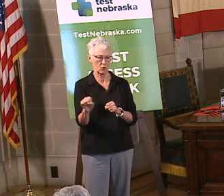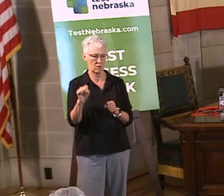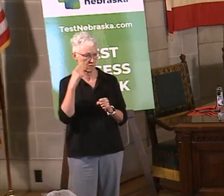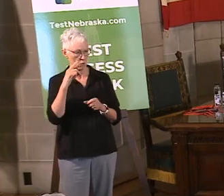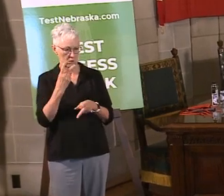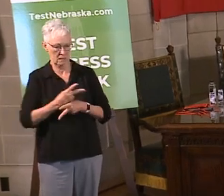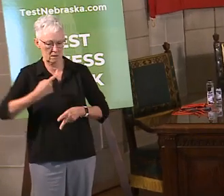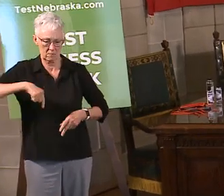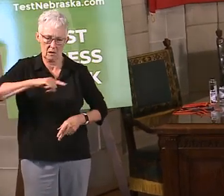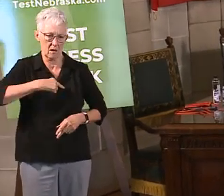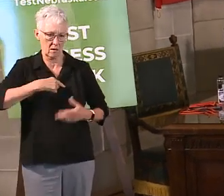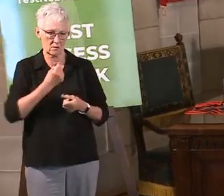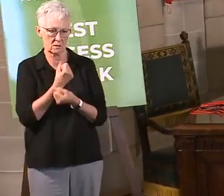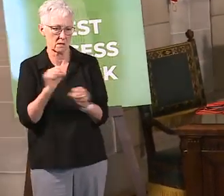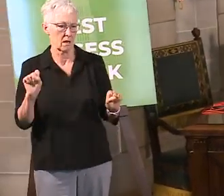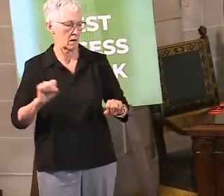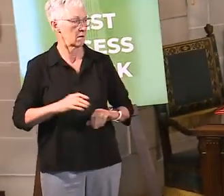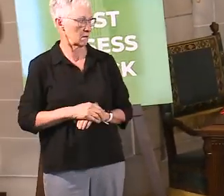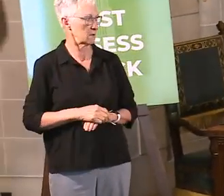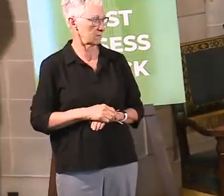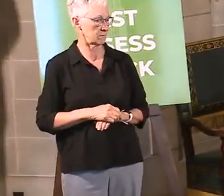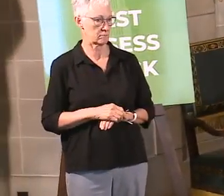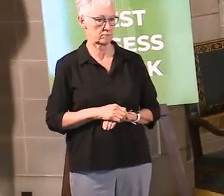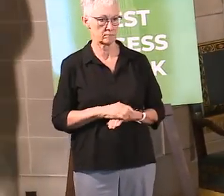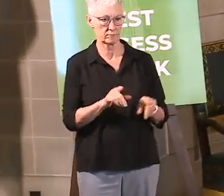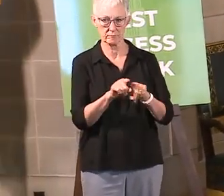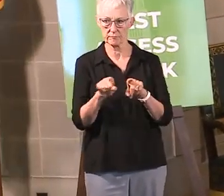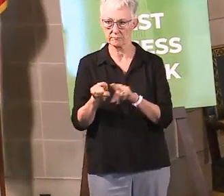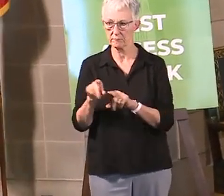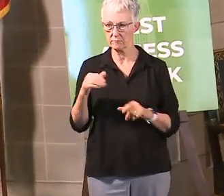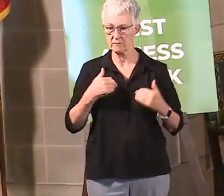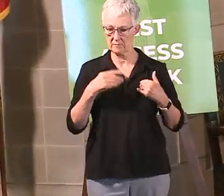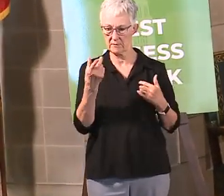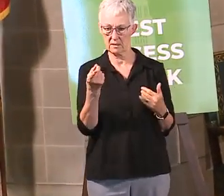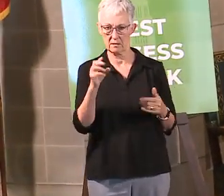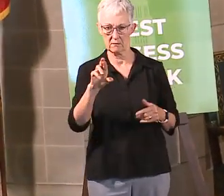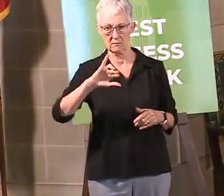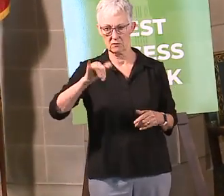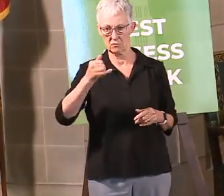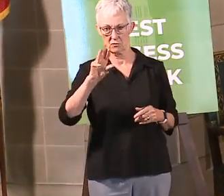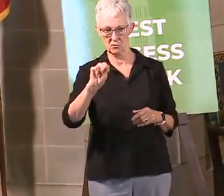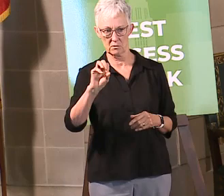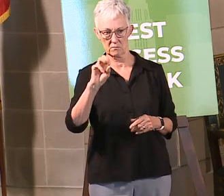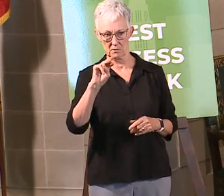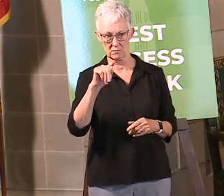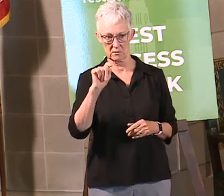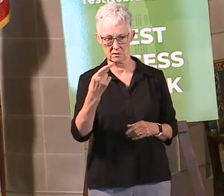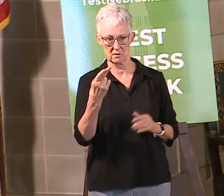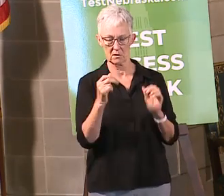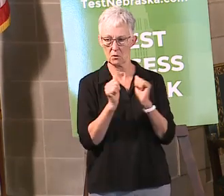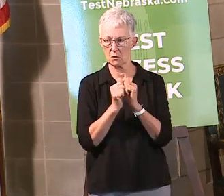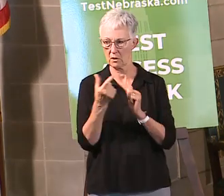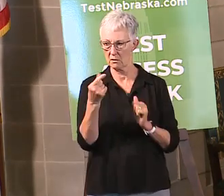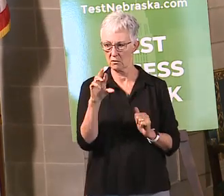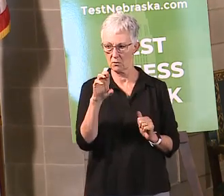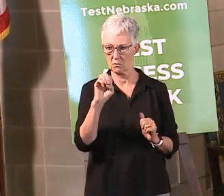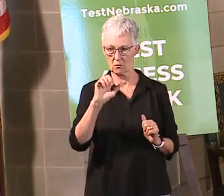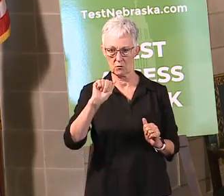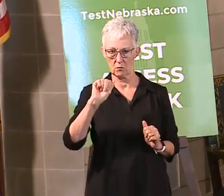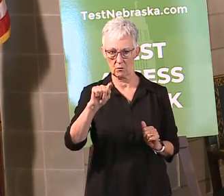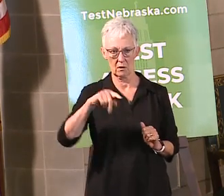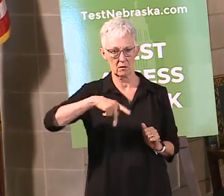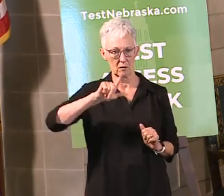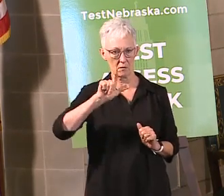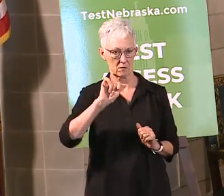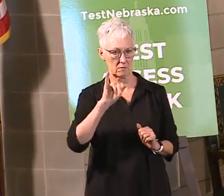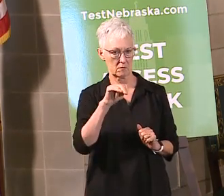here's our proclamation. And we also have Dr. Jim Smith, who is with Great Plains Hospital in North Platte, who Great